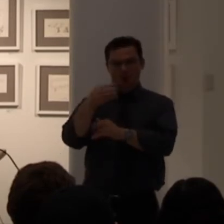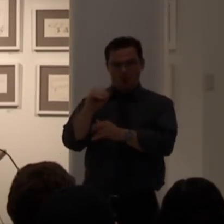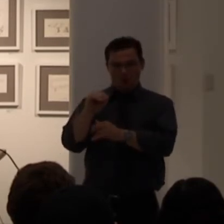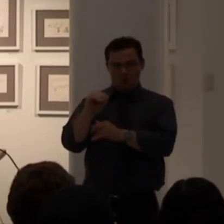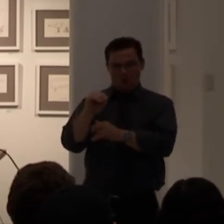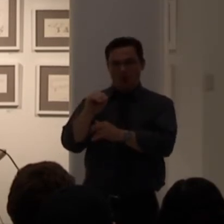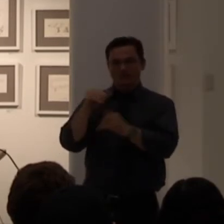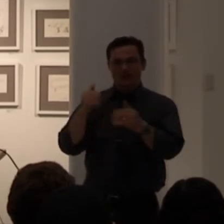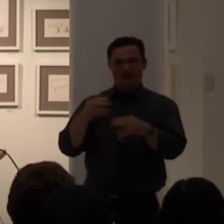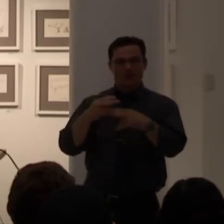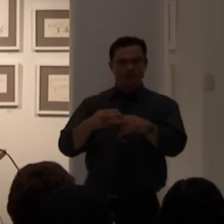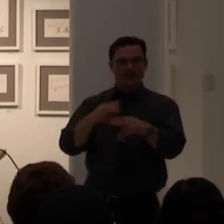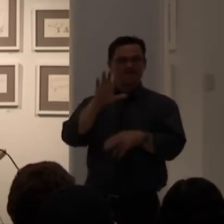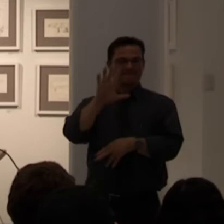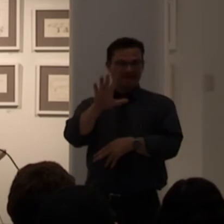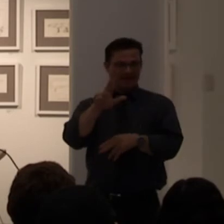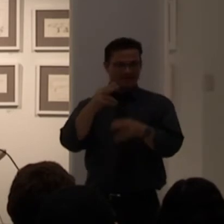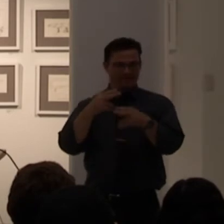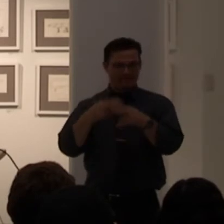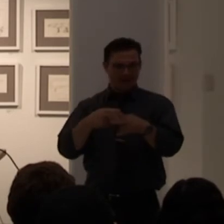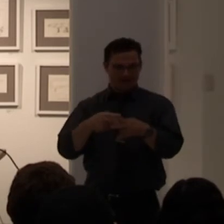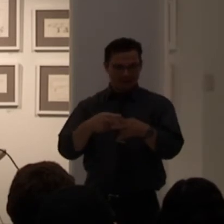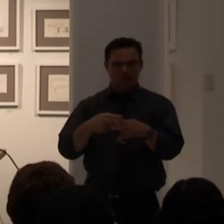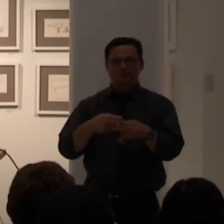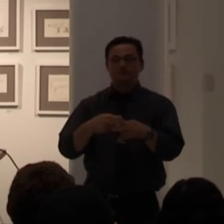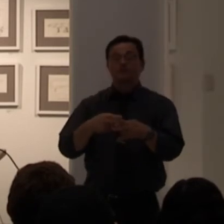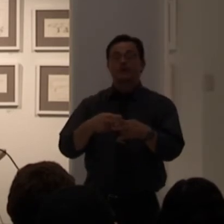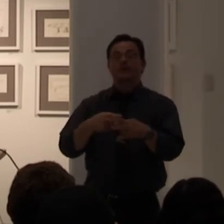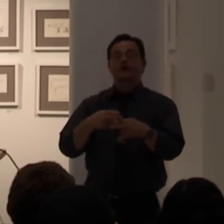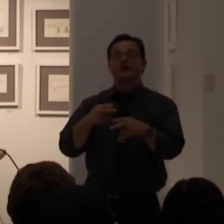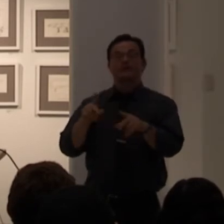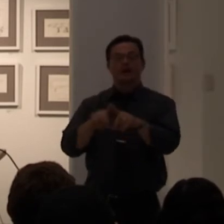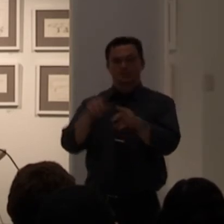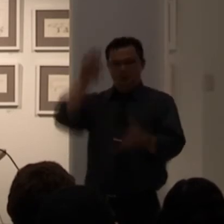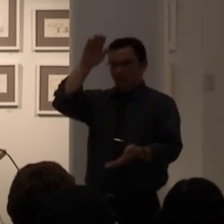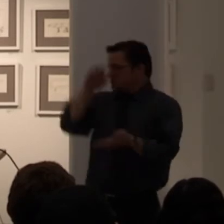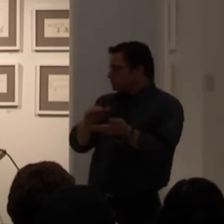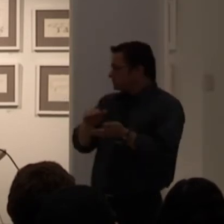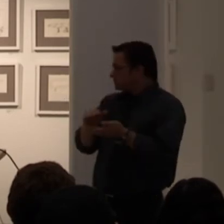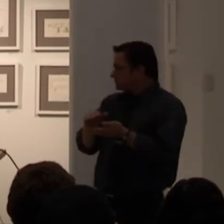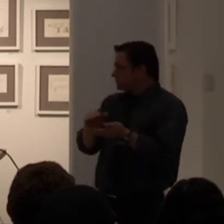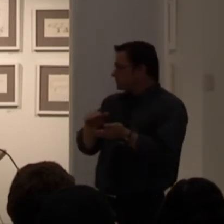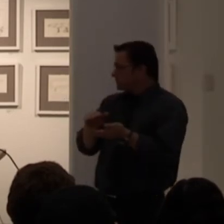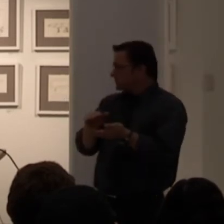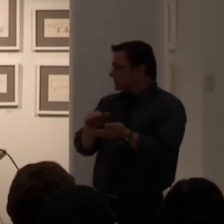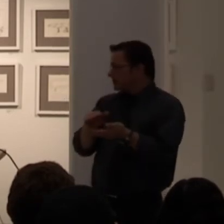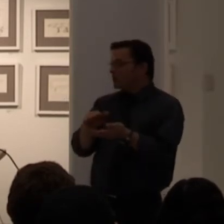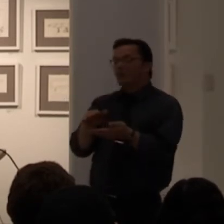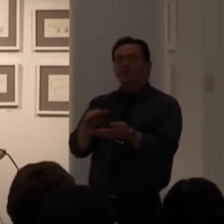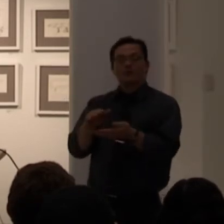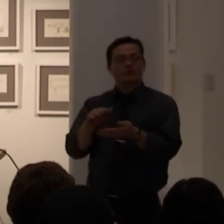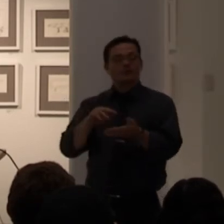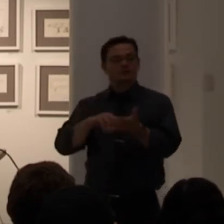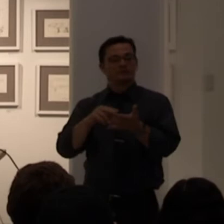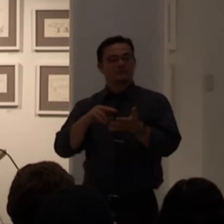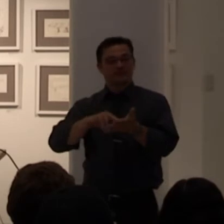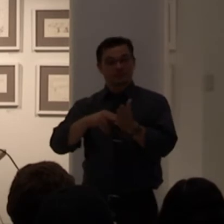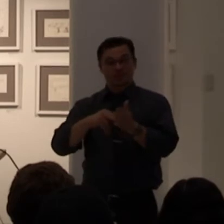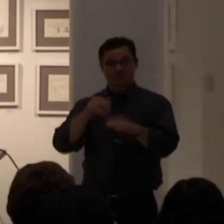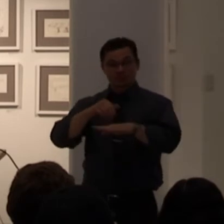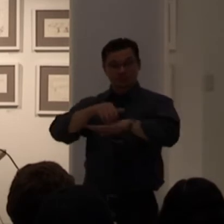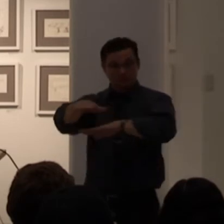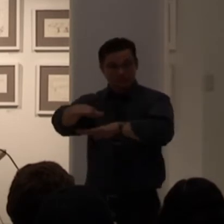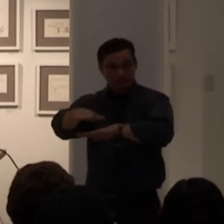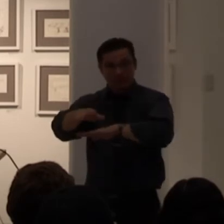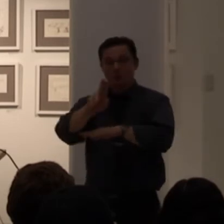a 5 pounds. Plus, we're going to be able to collapse it to like this, which will enable us not only to be able to ship